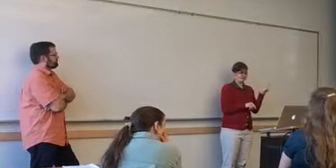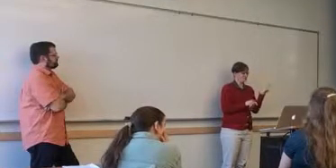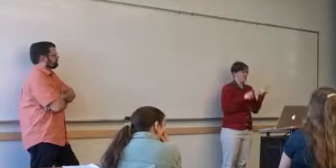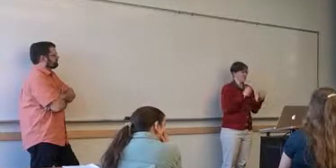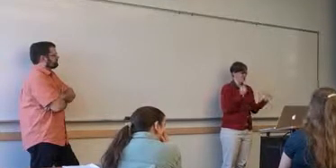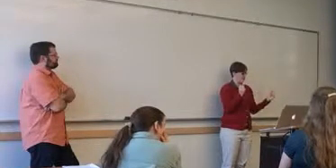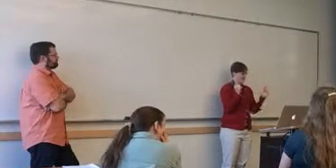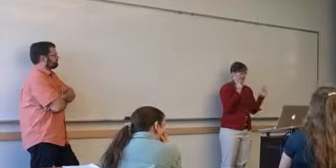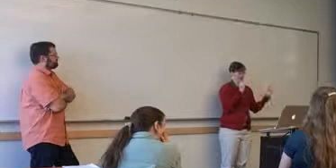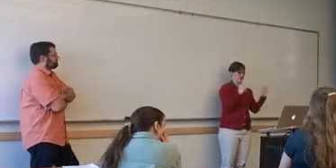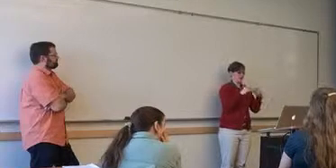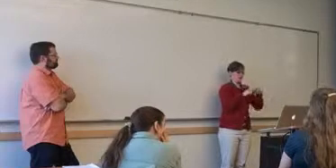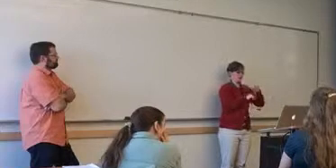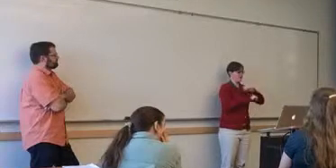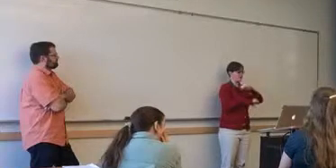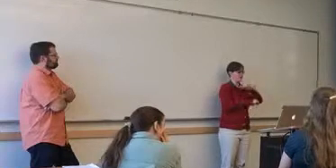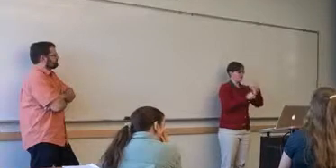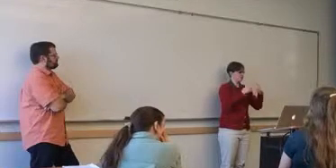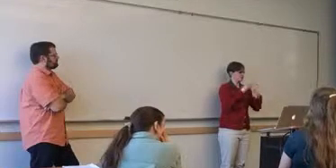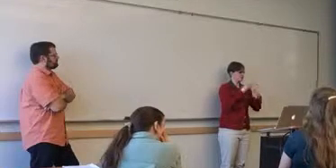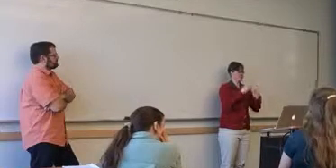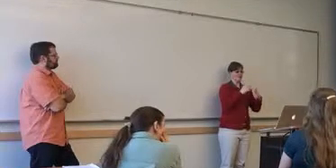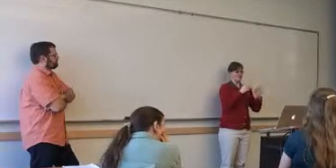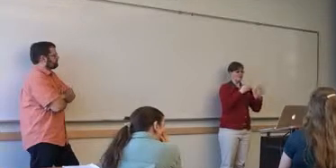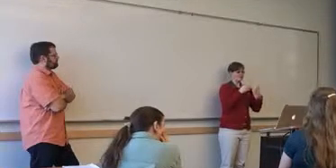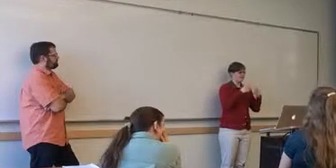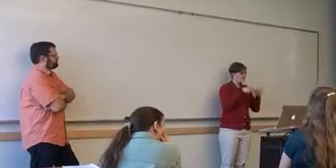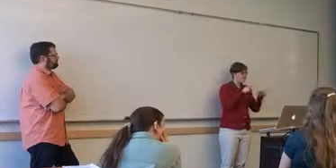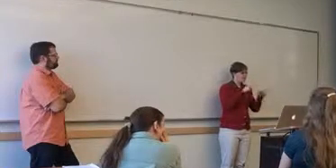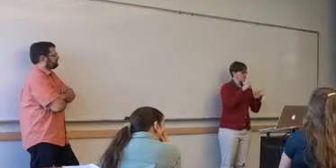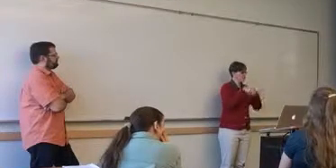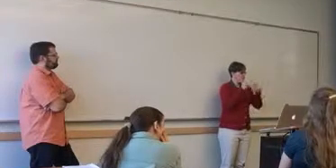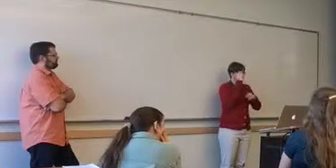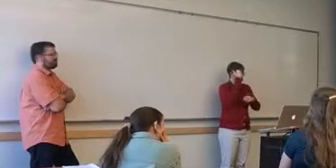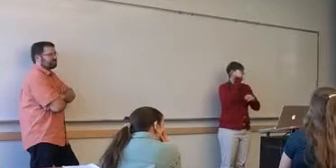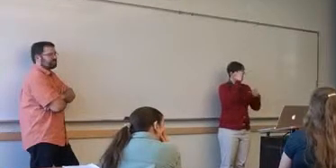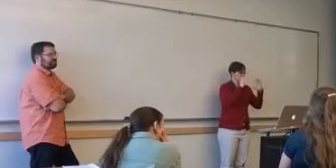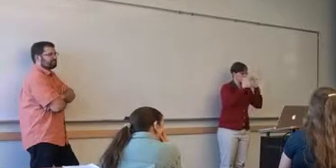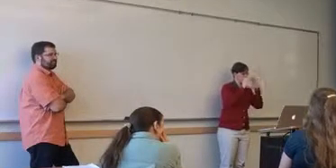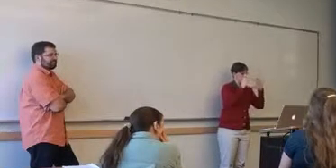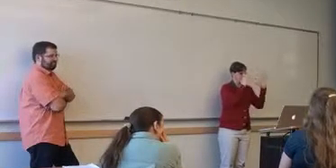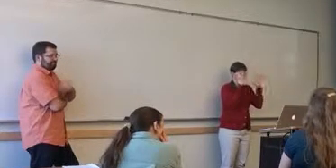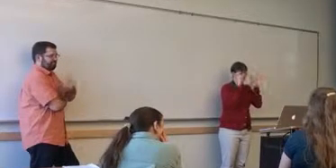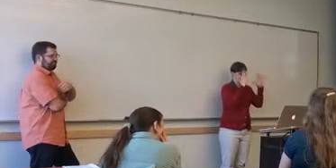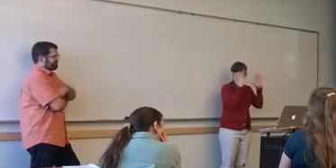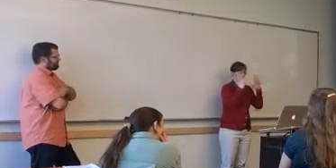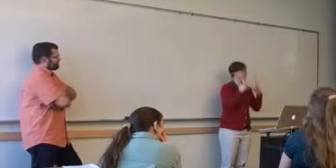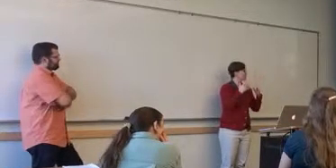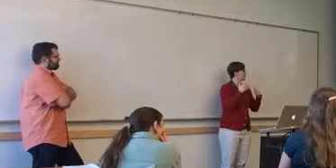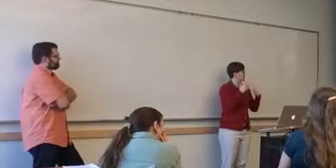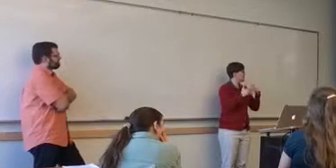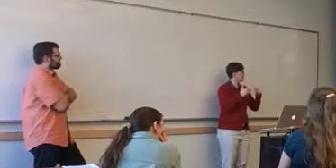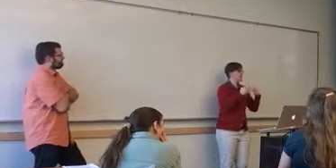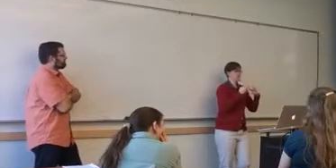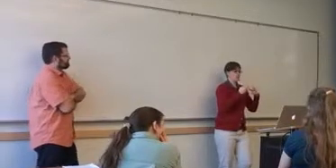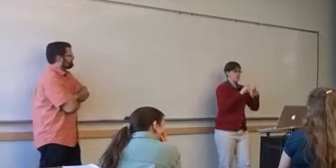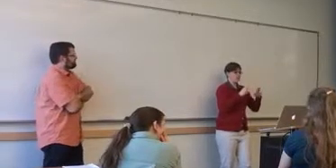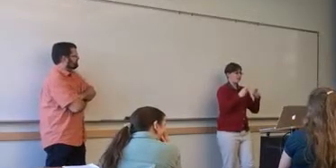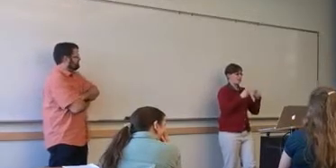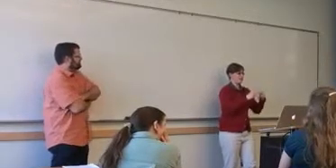ASL. So it, that gives them the foundation, the linguistic, the language knowledge. And then